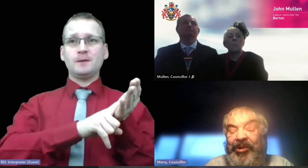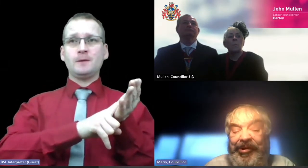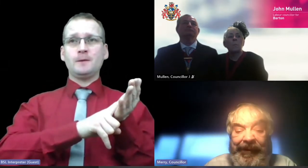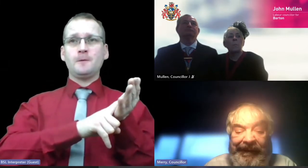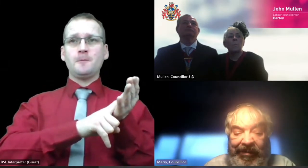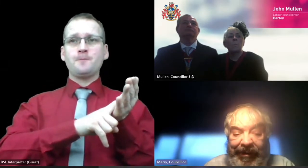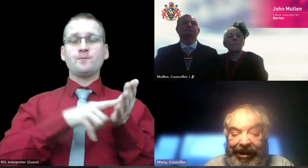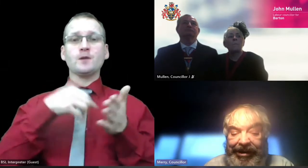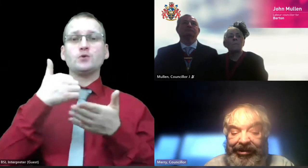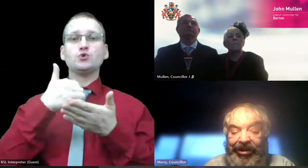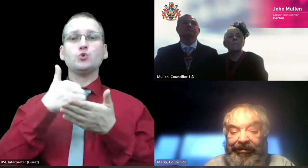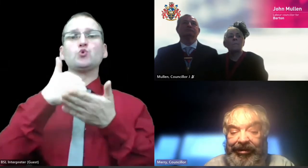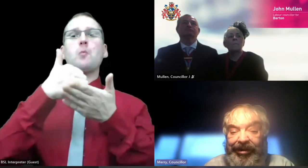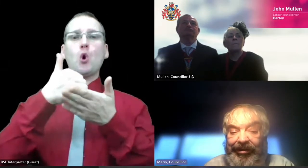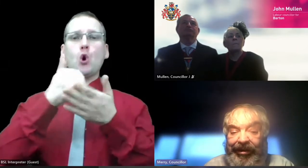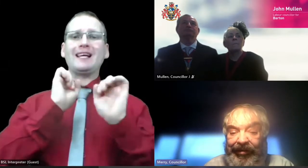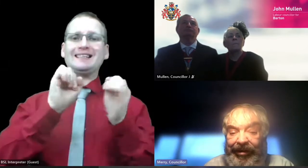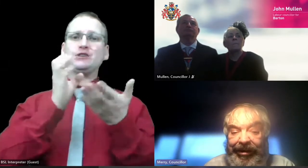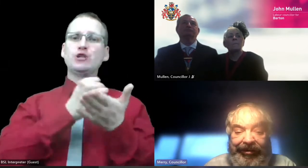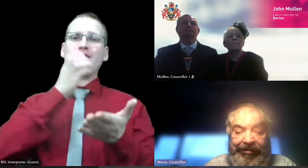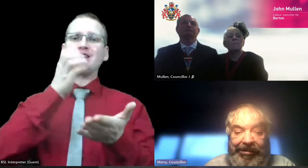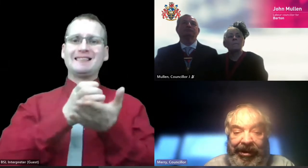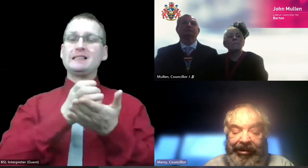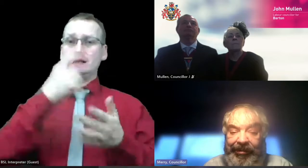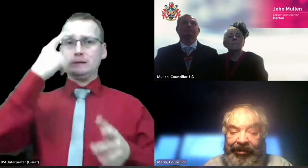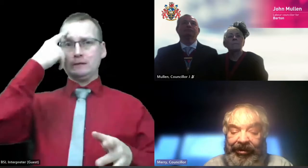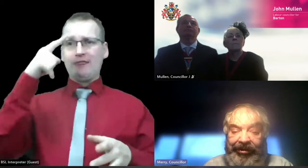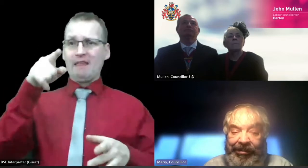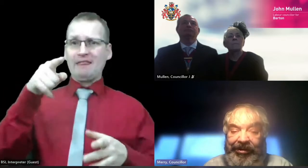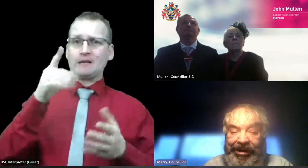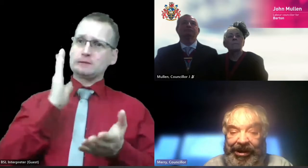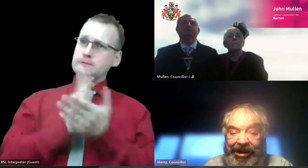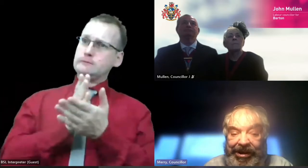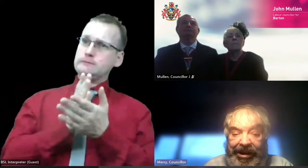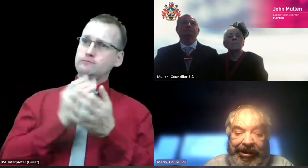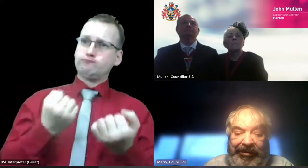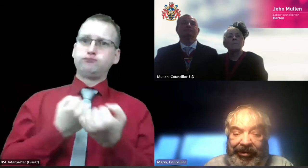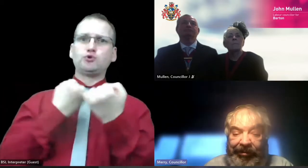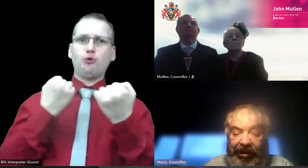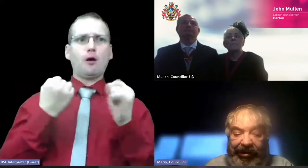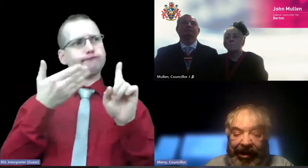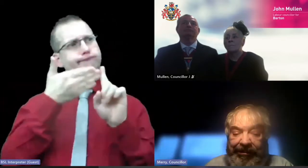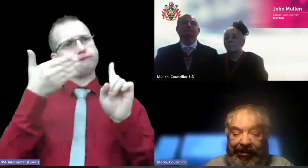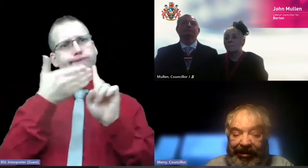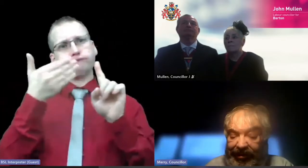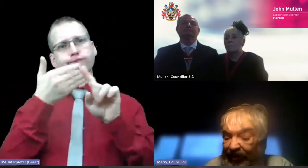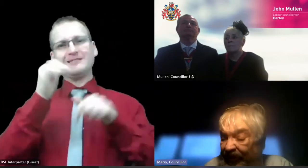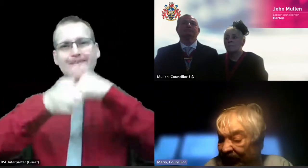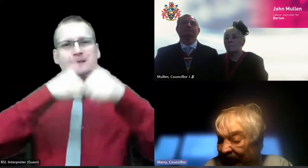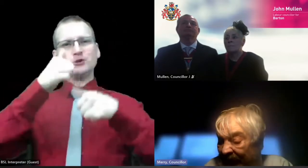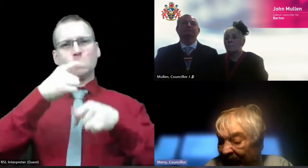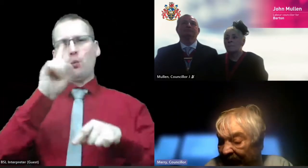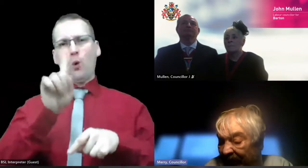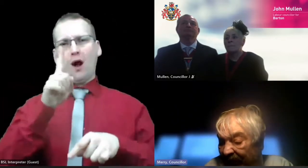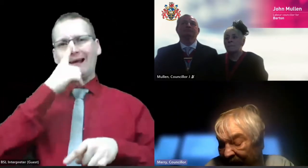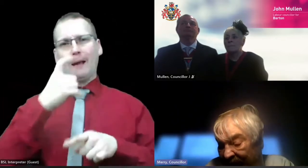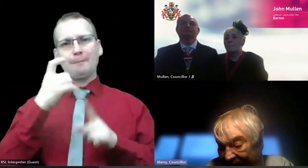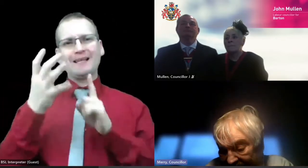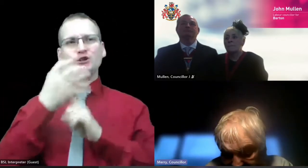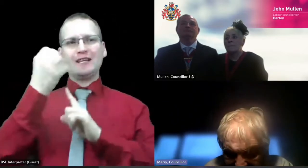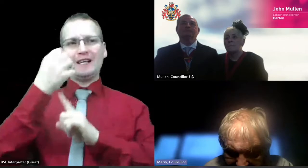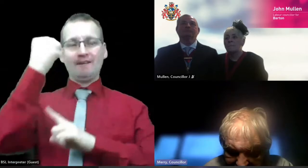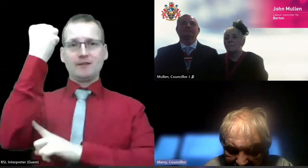to support his charities. And I think that's a remarkable testimony to what can be achieved.